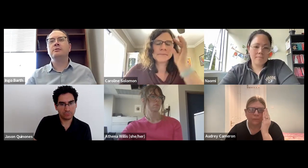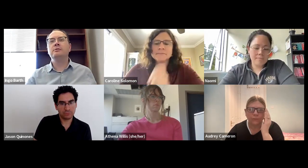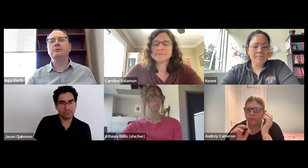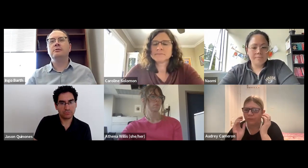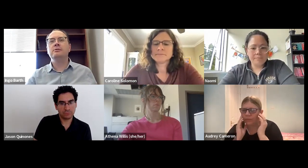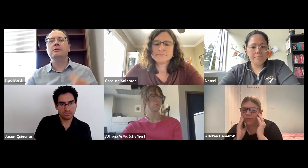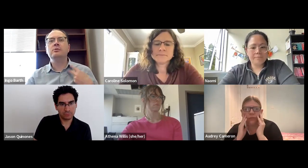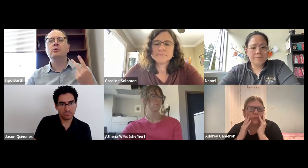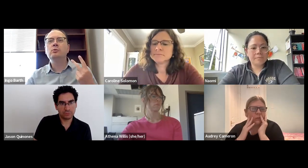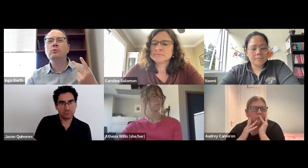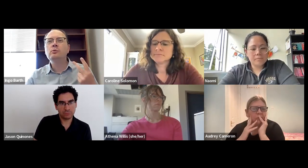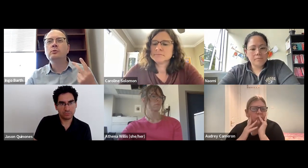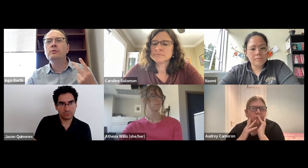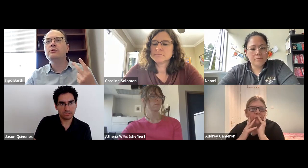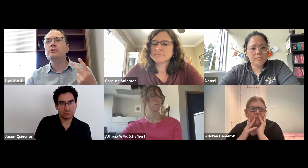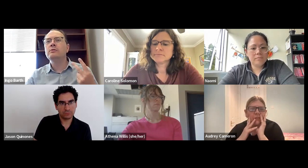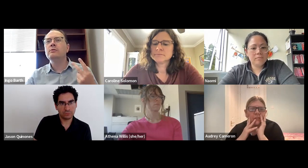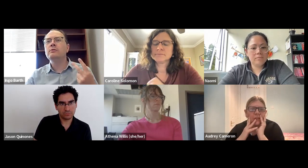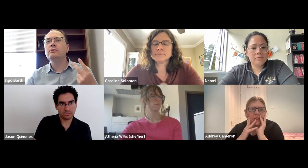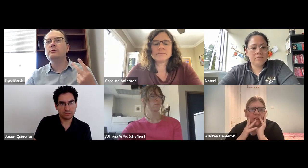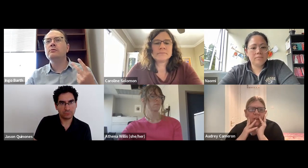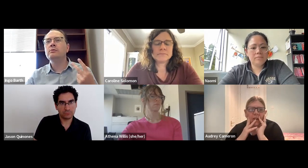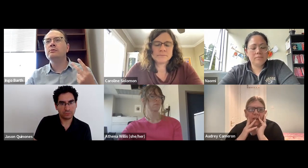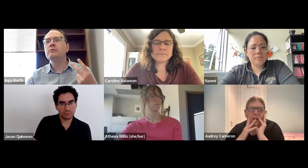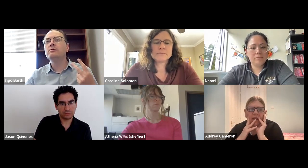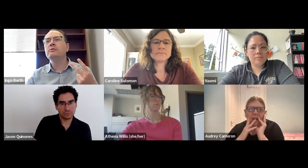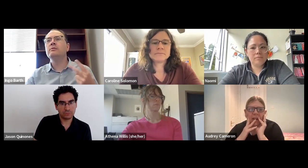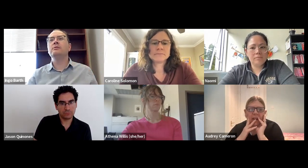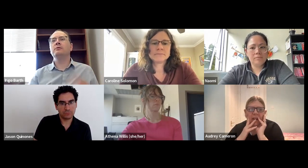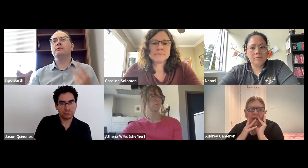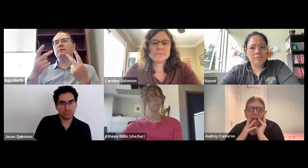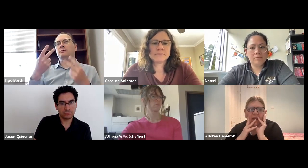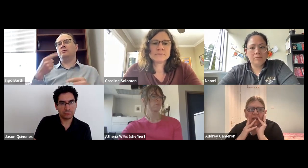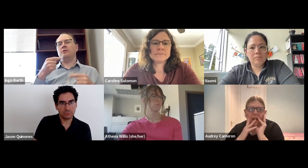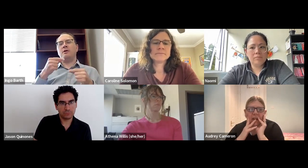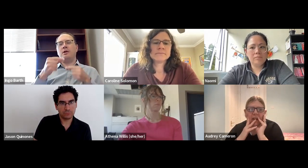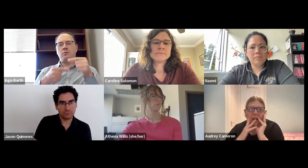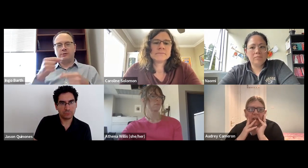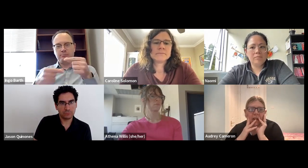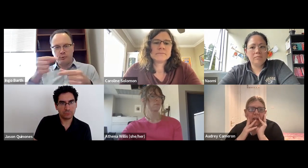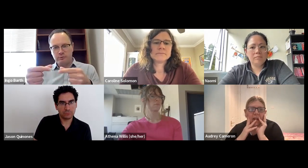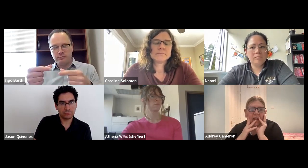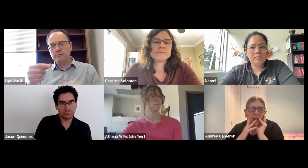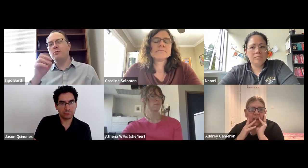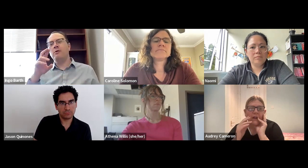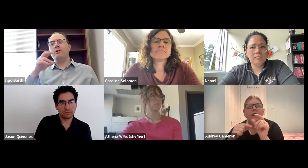Yeah, that's what I was going to say. Okay, so Athena had one sign for algorithm. In Germany, we have two. One is like